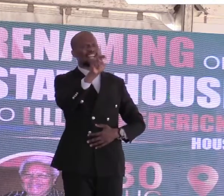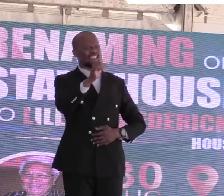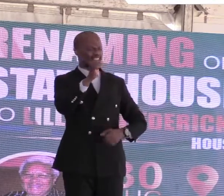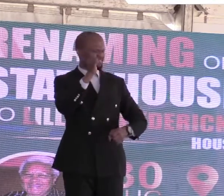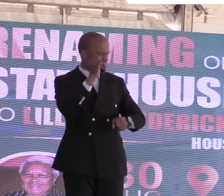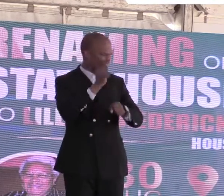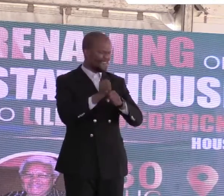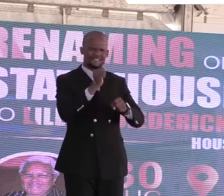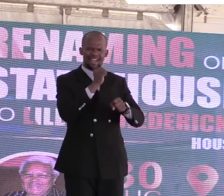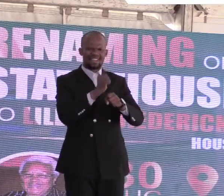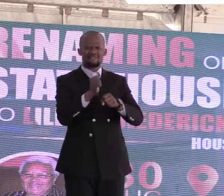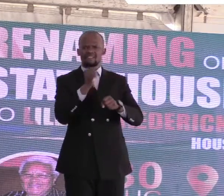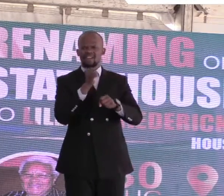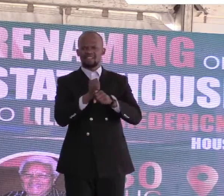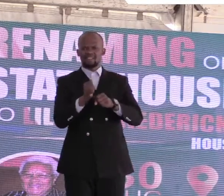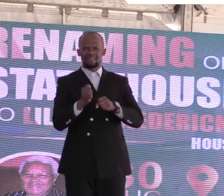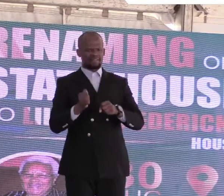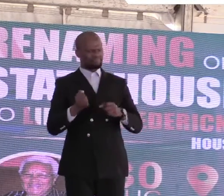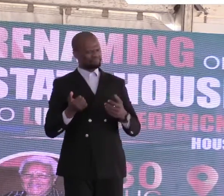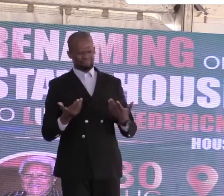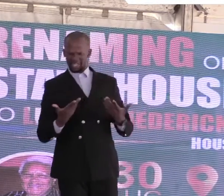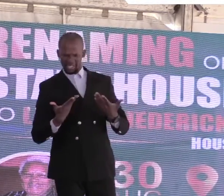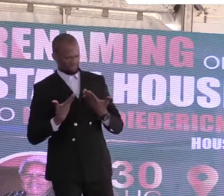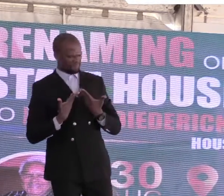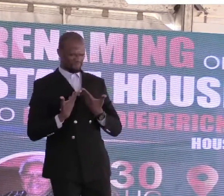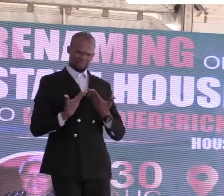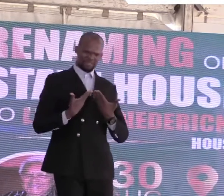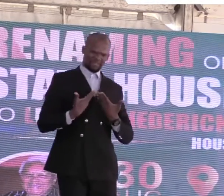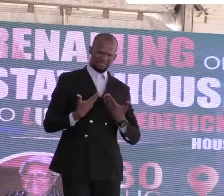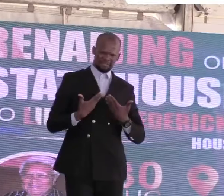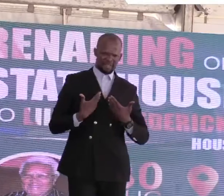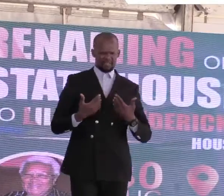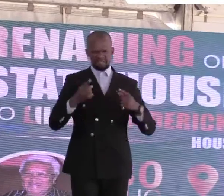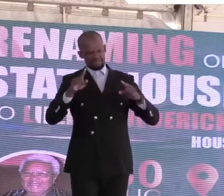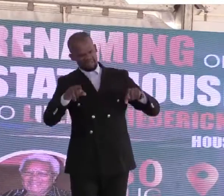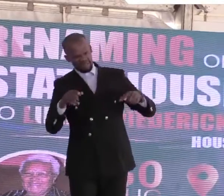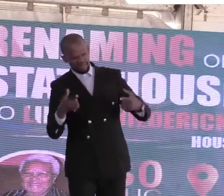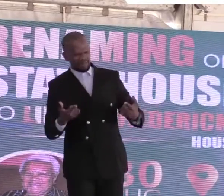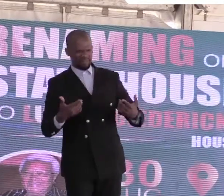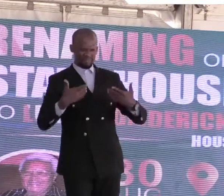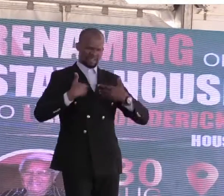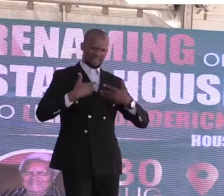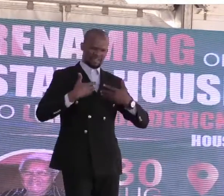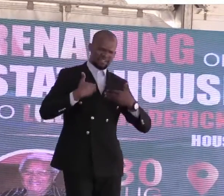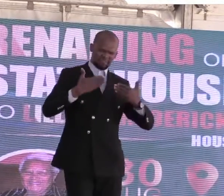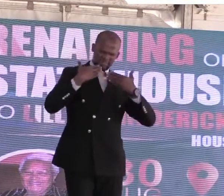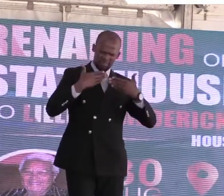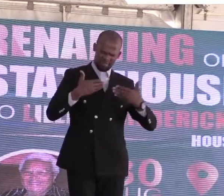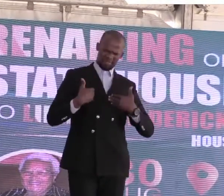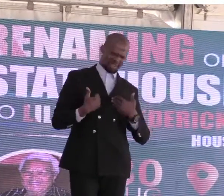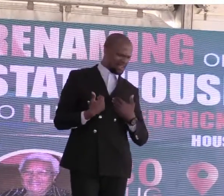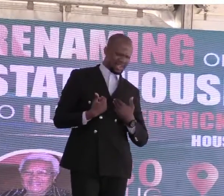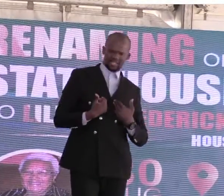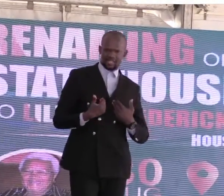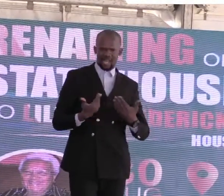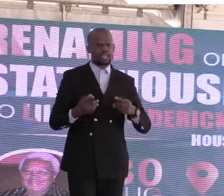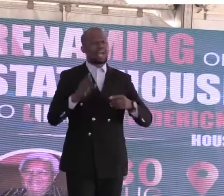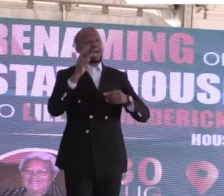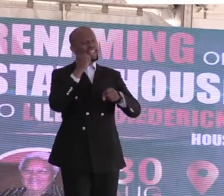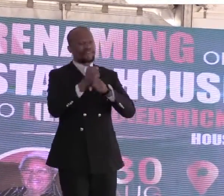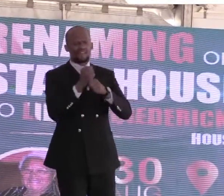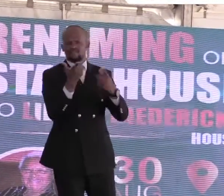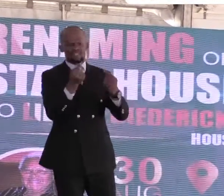ever claimed and said that I have not been recognized like the other 4. She continued with her